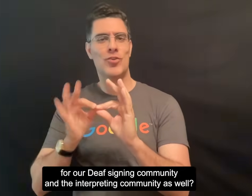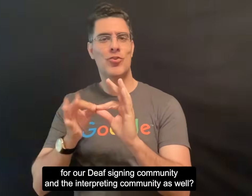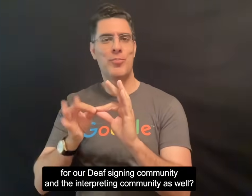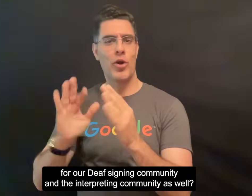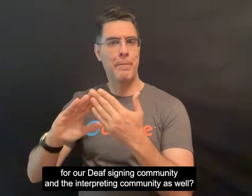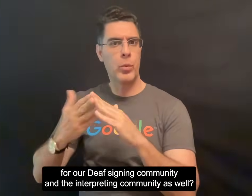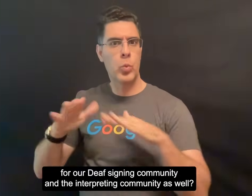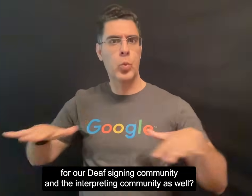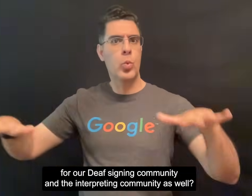as well?